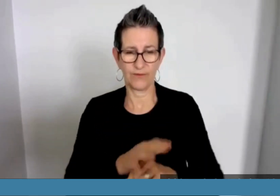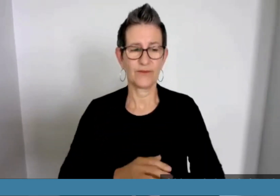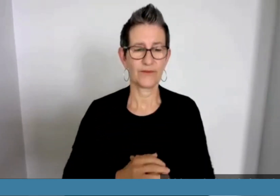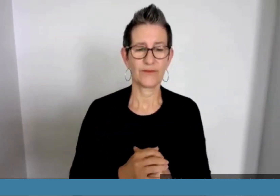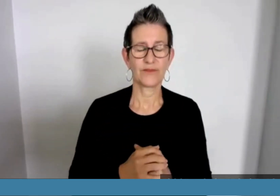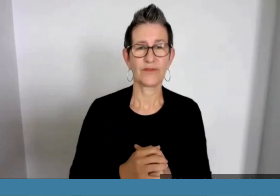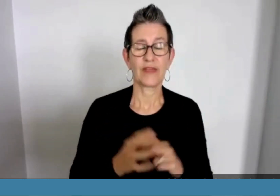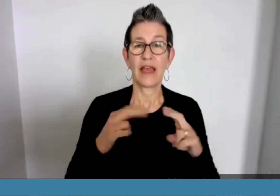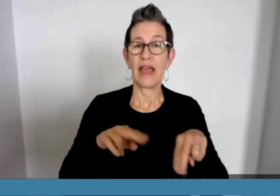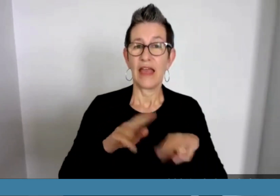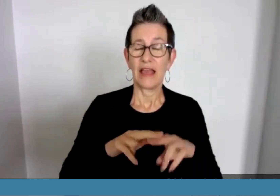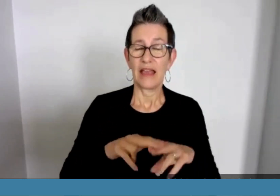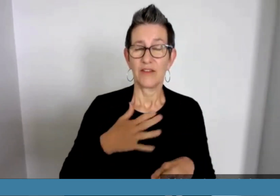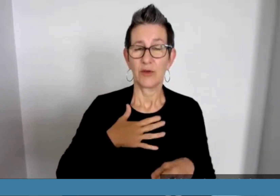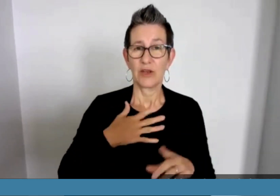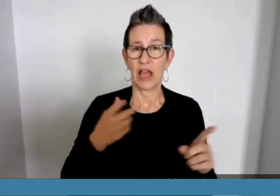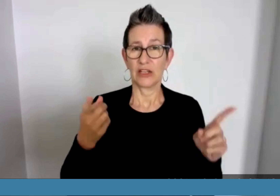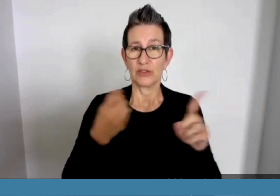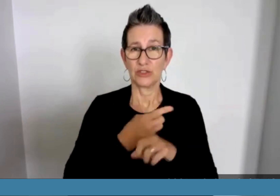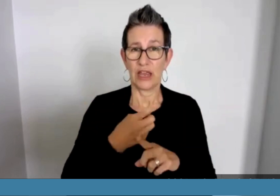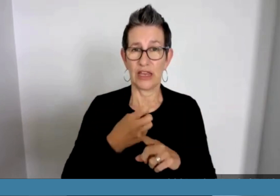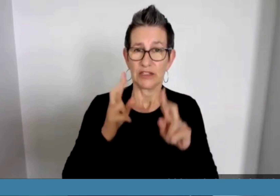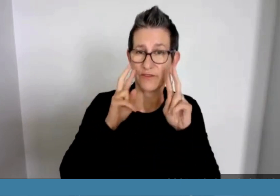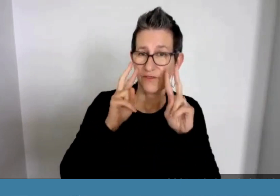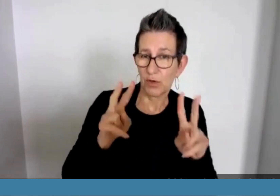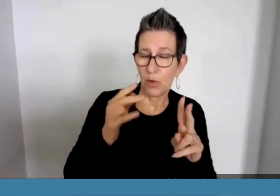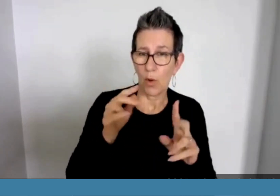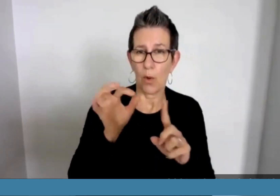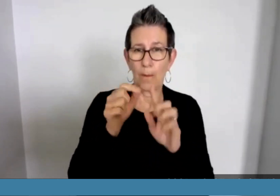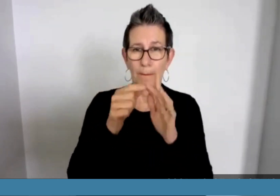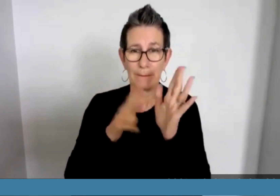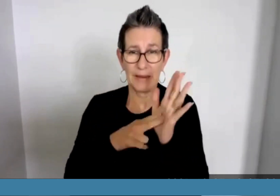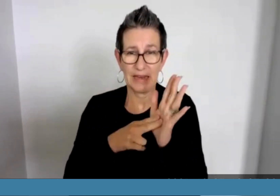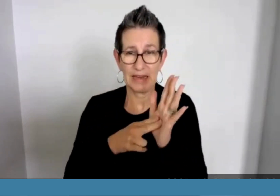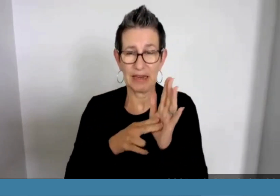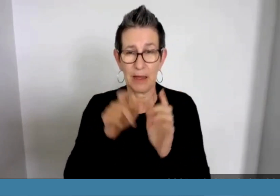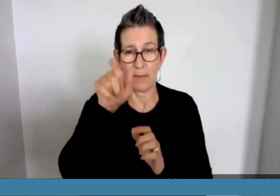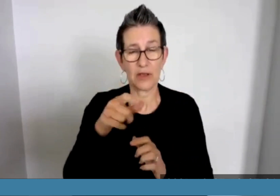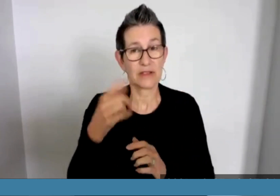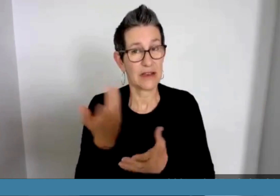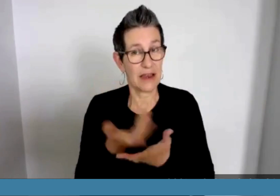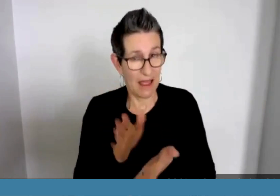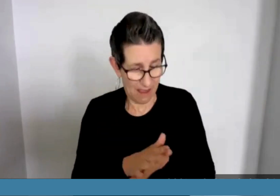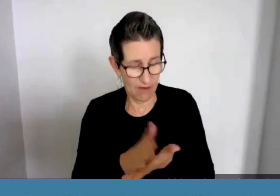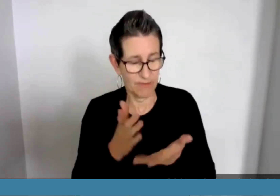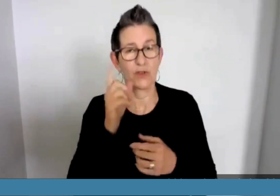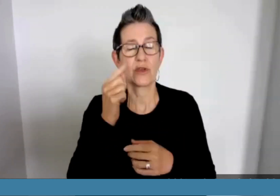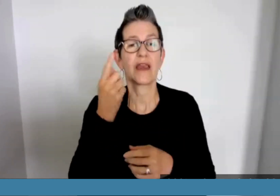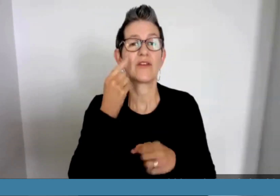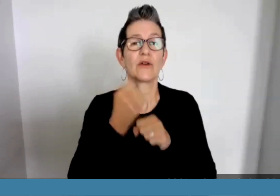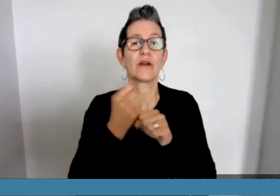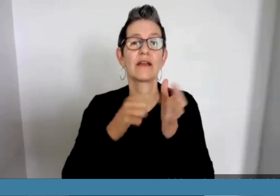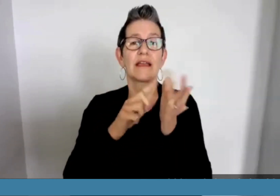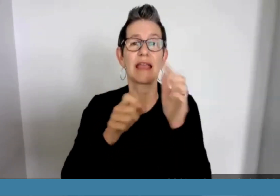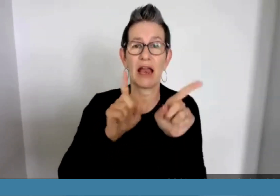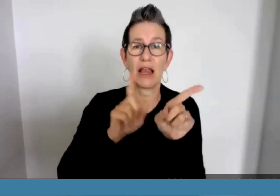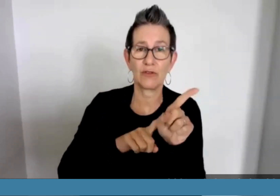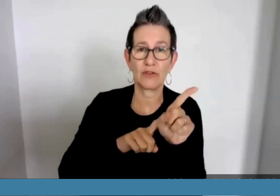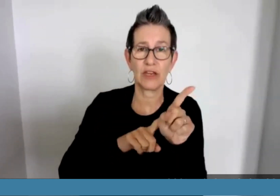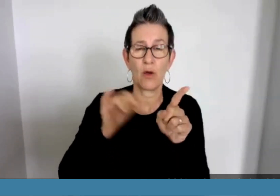If you'd like to change your view or pin a speaker, here's how. You can access gallery view versus speaker view.